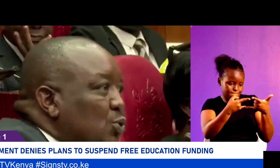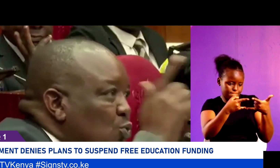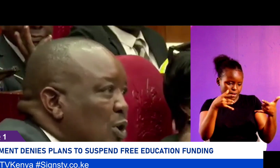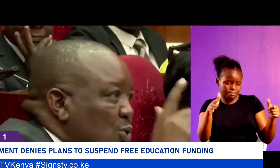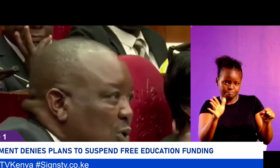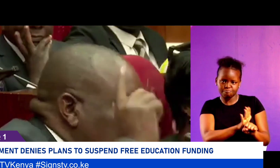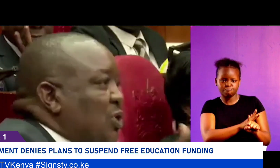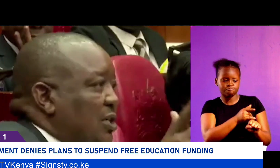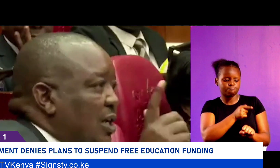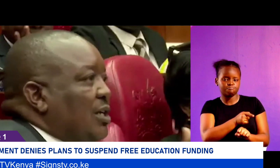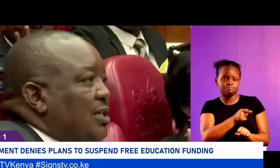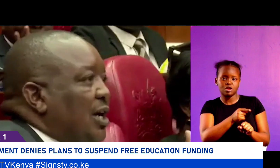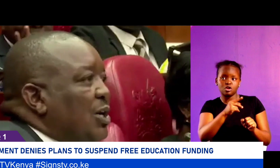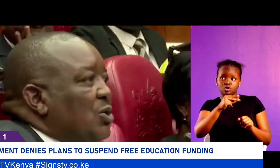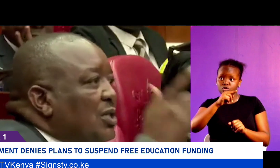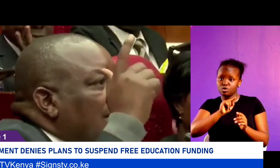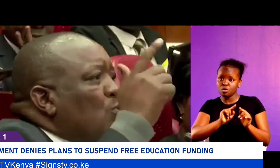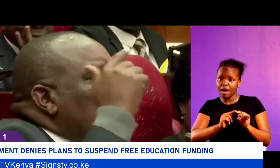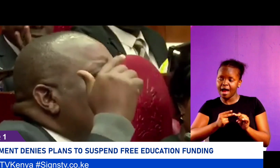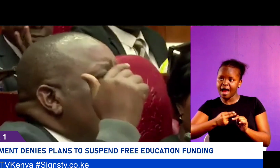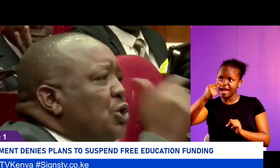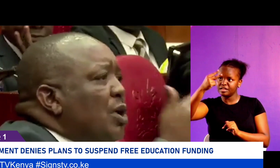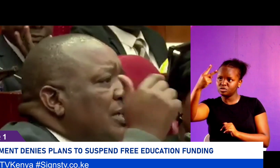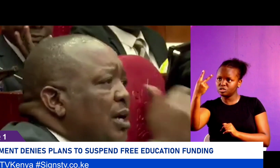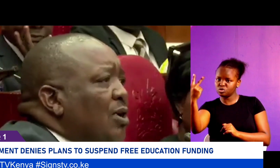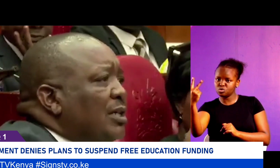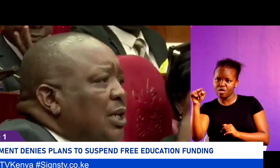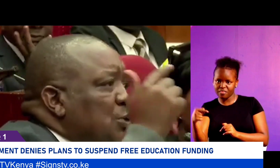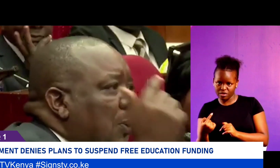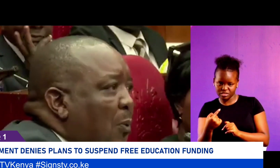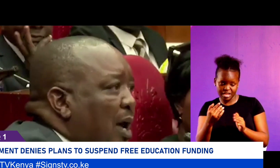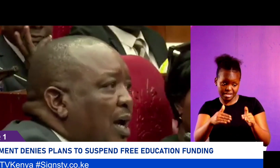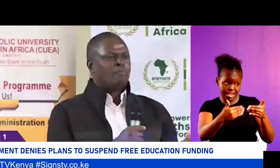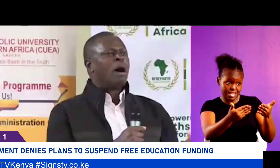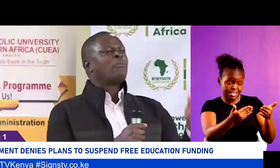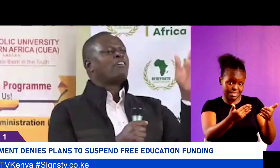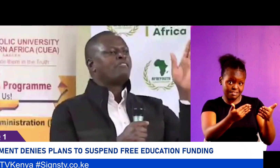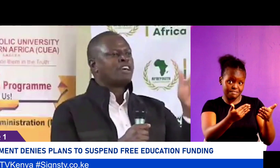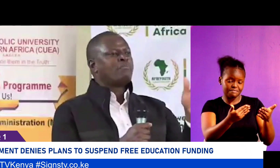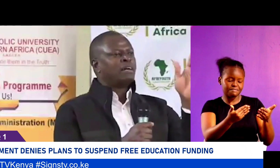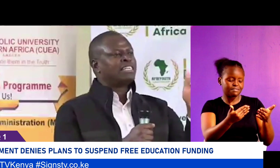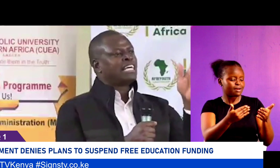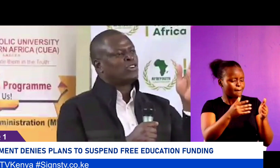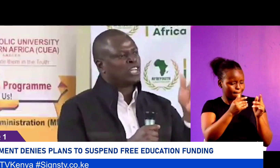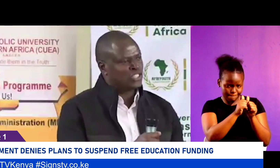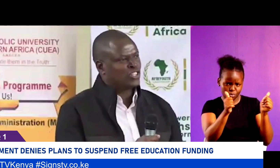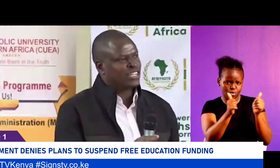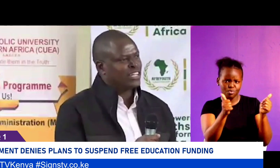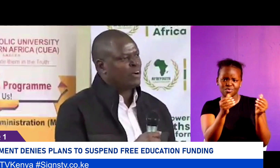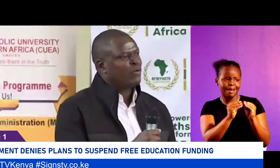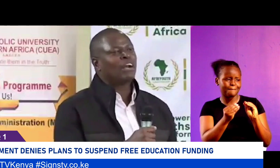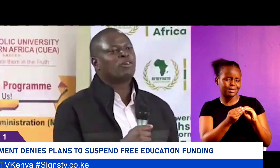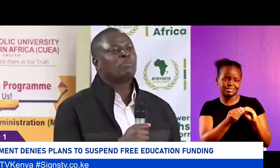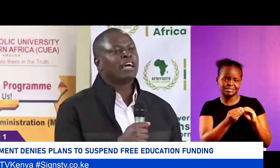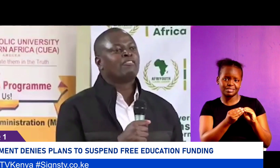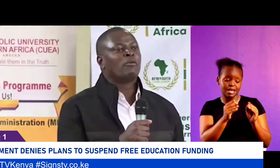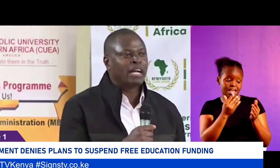to 22,000 shillings so that you issue a circular that is proper. Mambo ya free basic education. We are not begging from